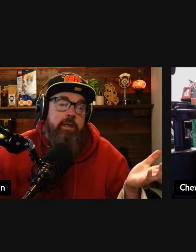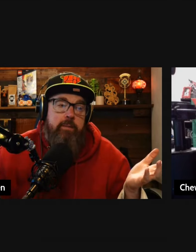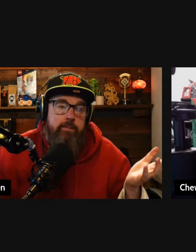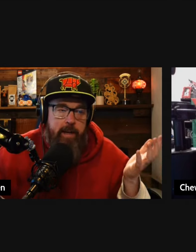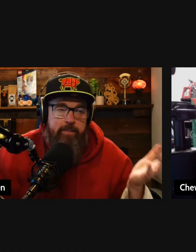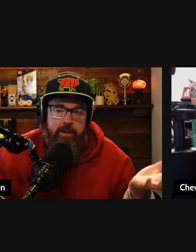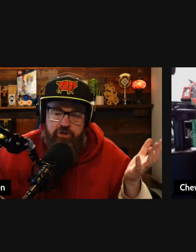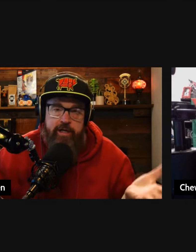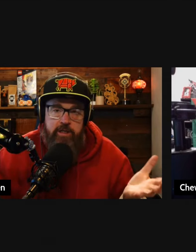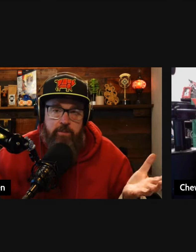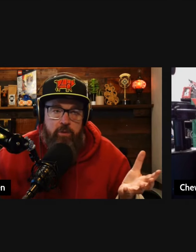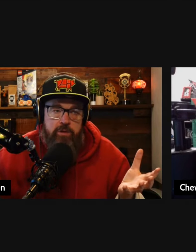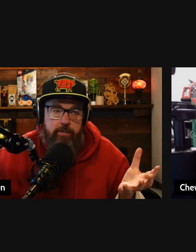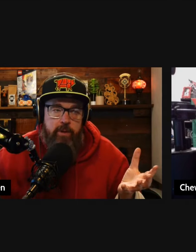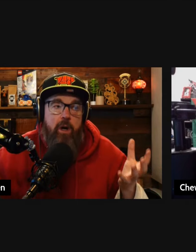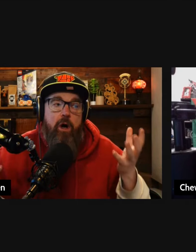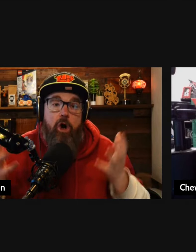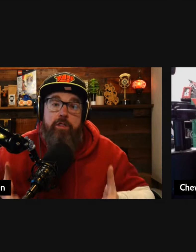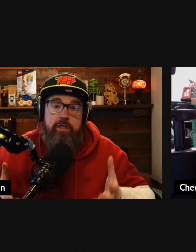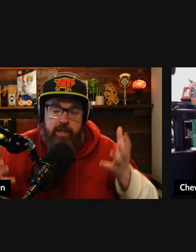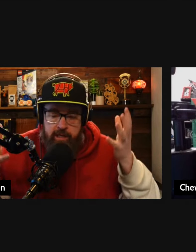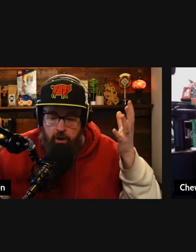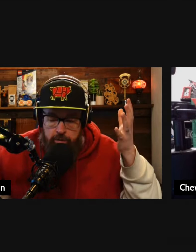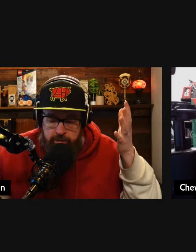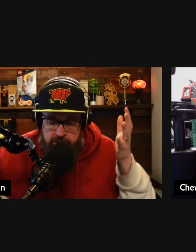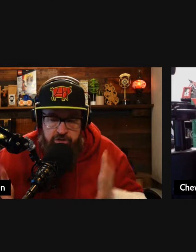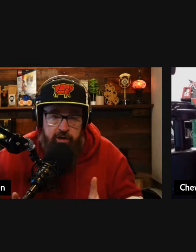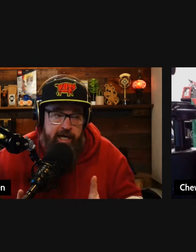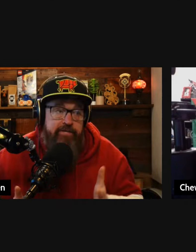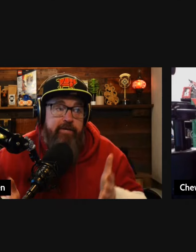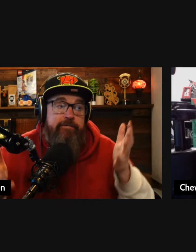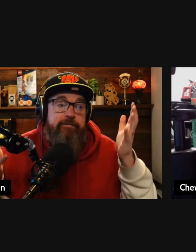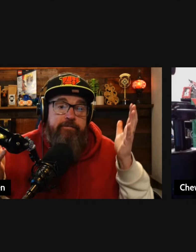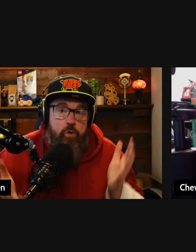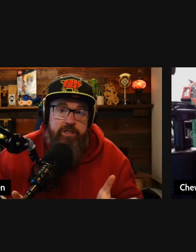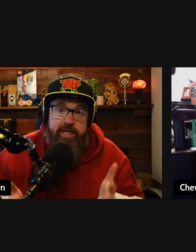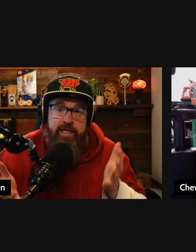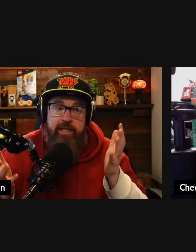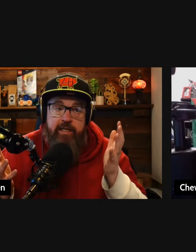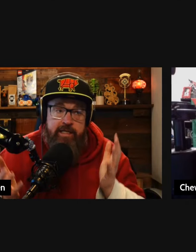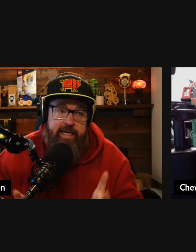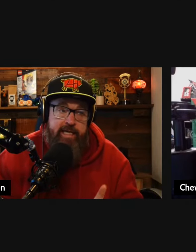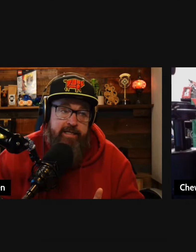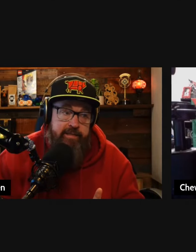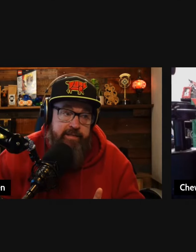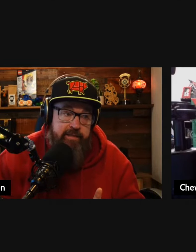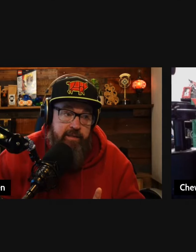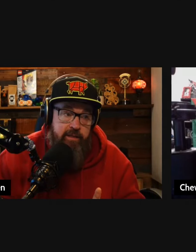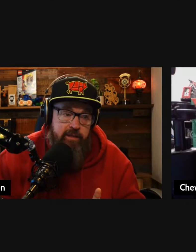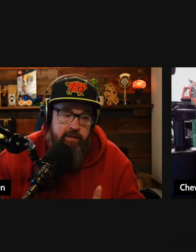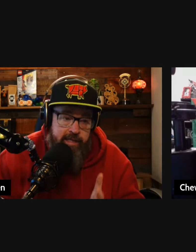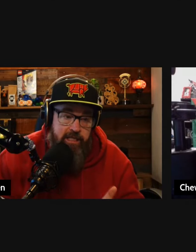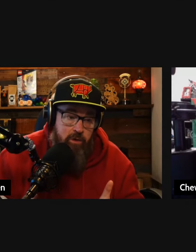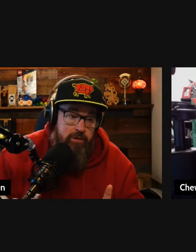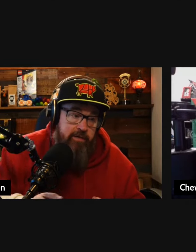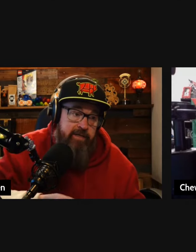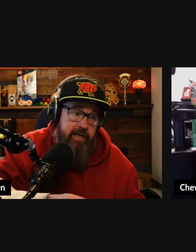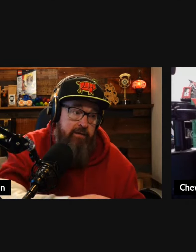screwed public transport on the straight for 40 years.